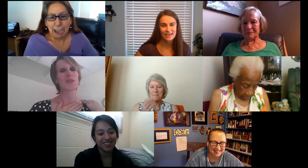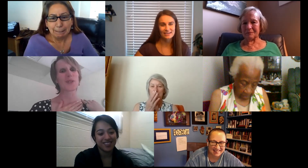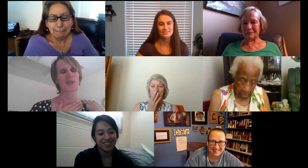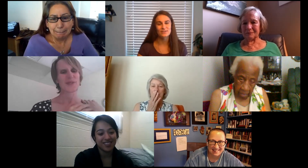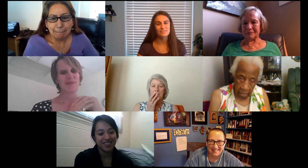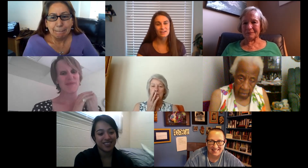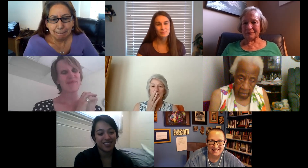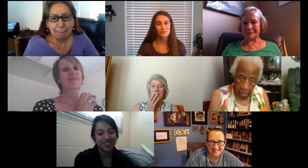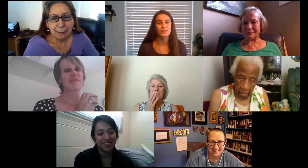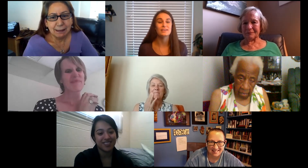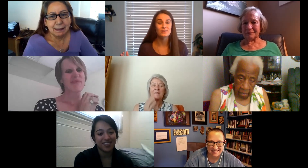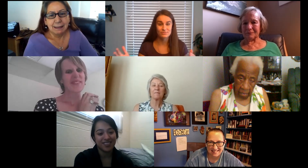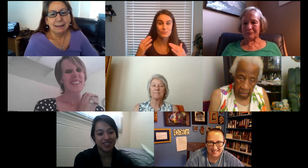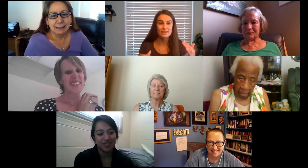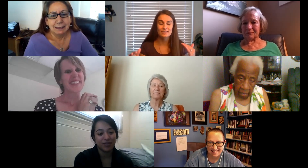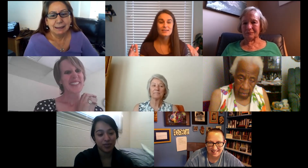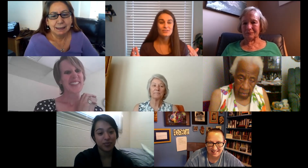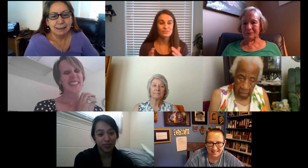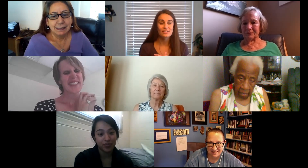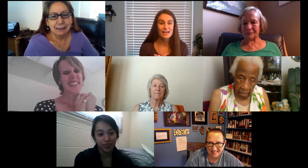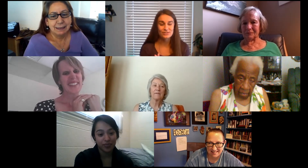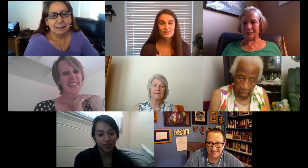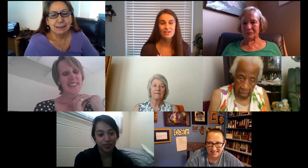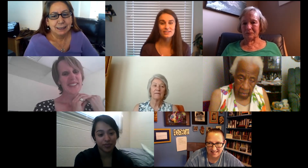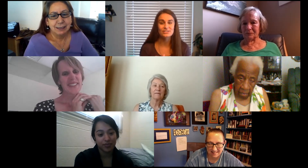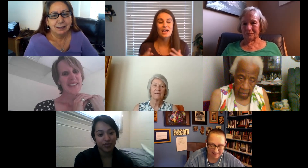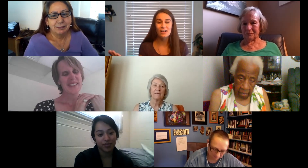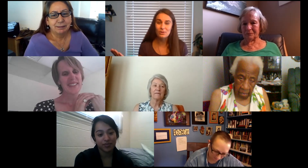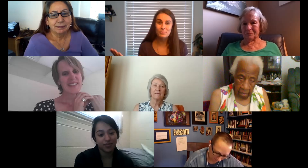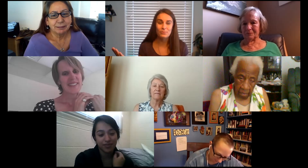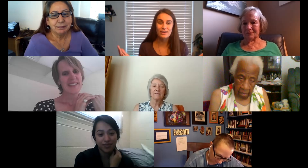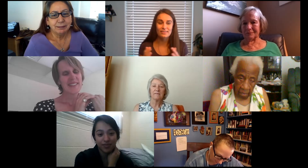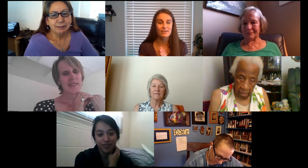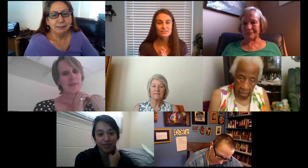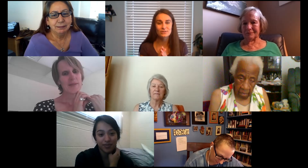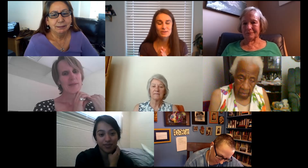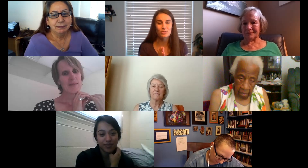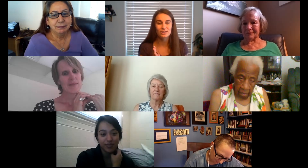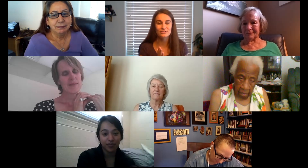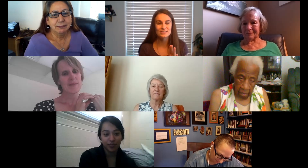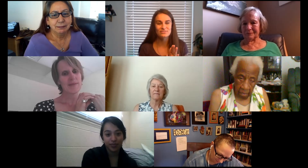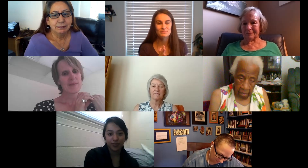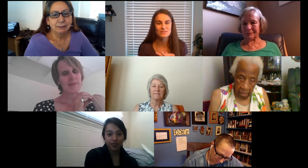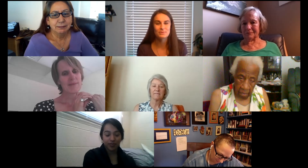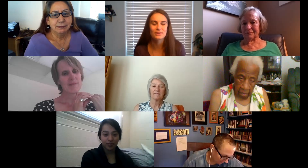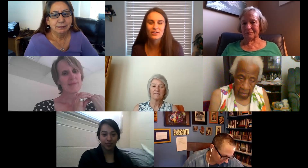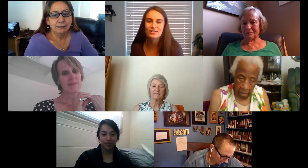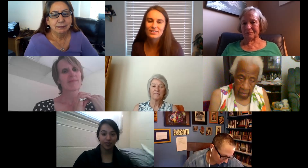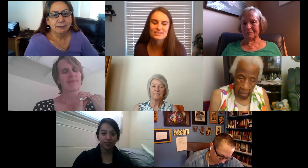bank. It's very valuable. We can utilize your knowledge to help with also being more inclusive to people that are hard of hearing